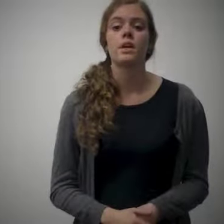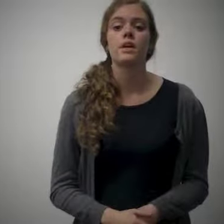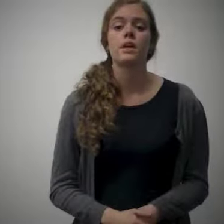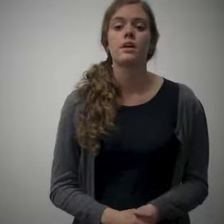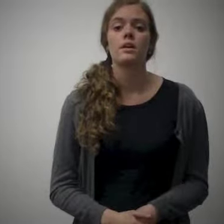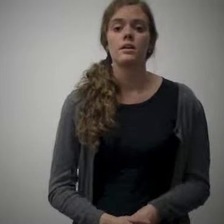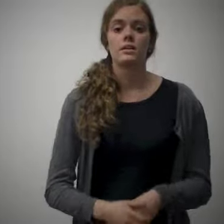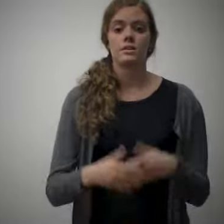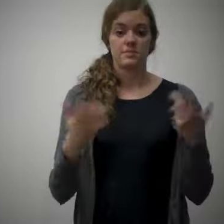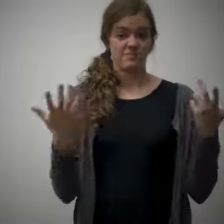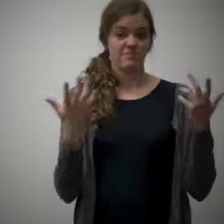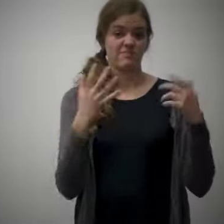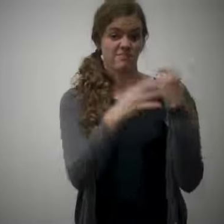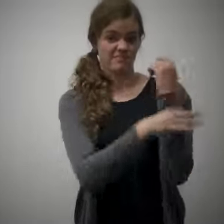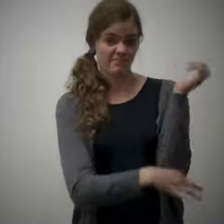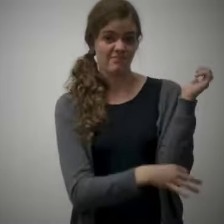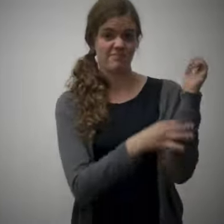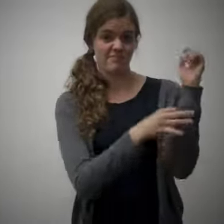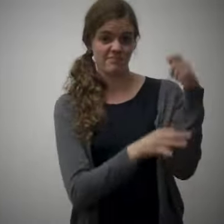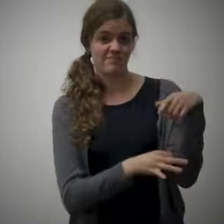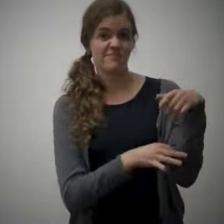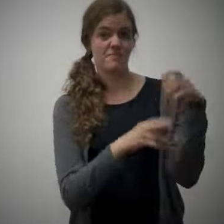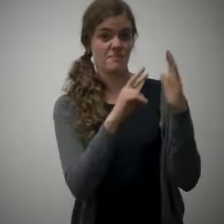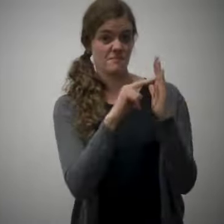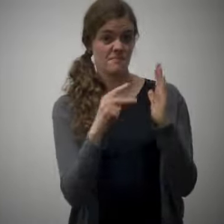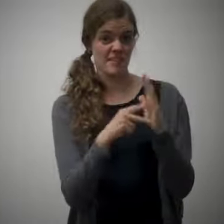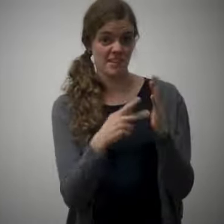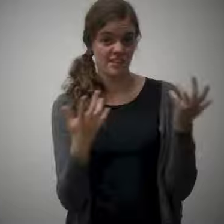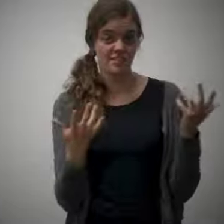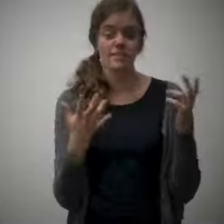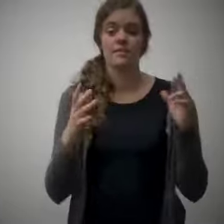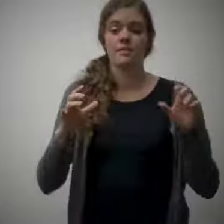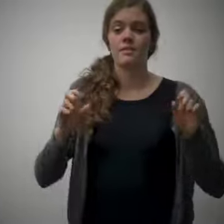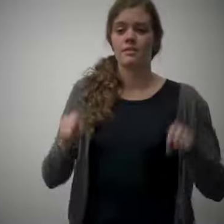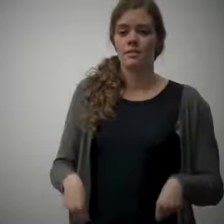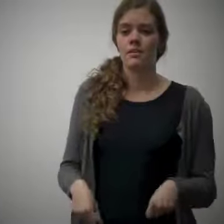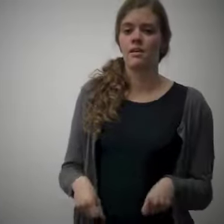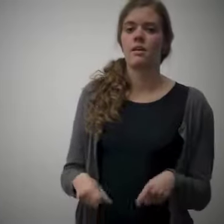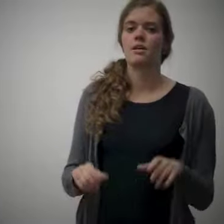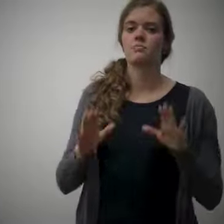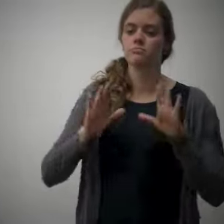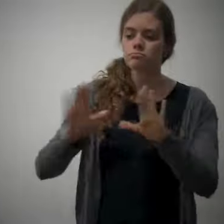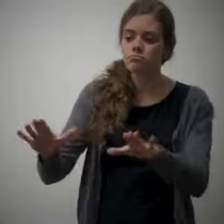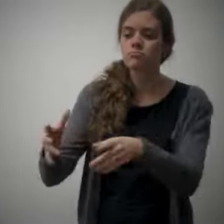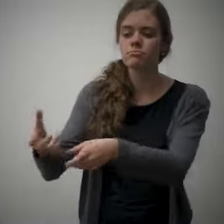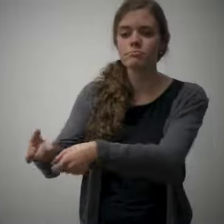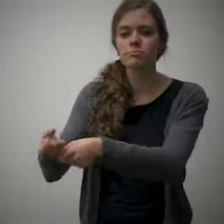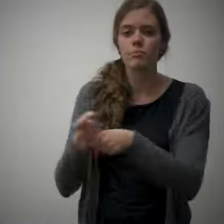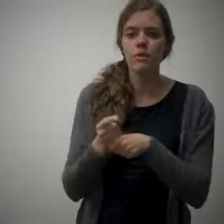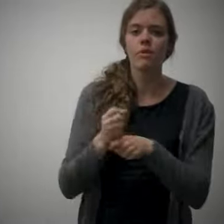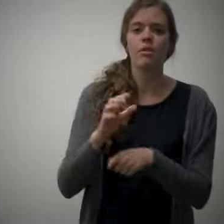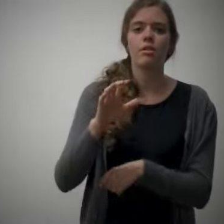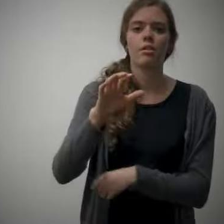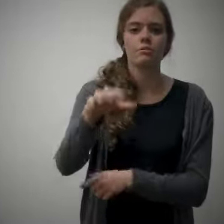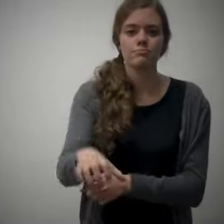They allow you to push, pull, reach, punch, swing, grasp, and